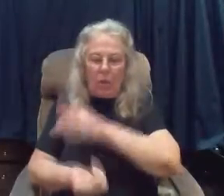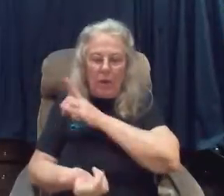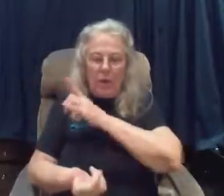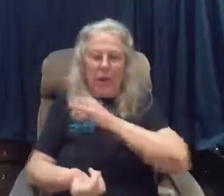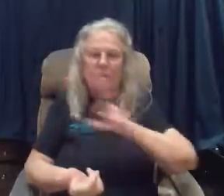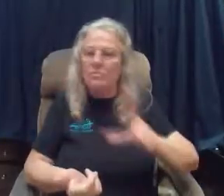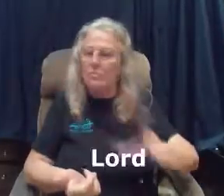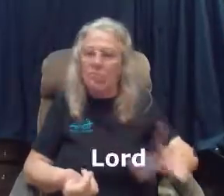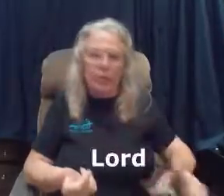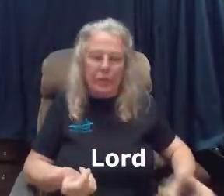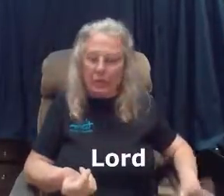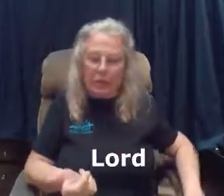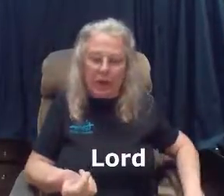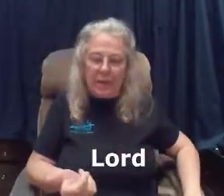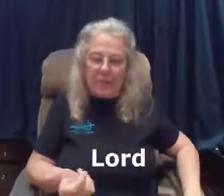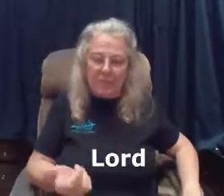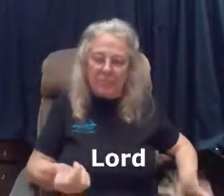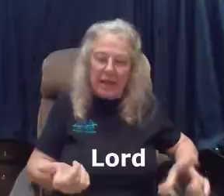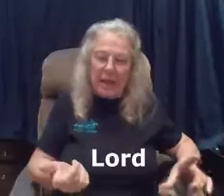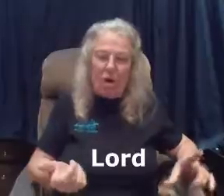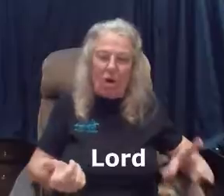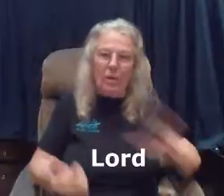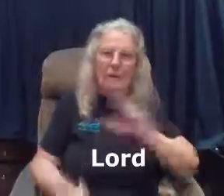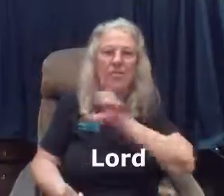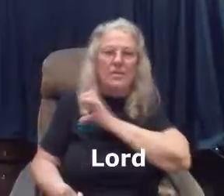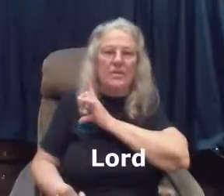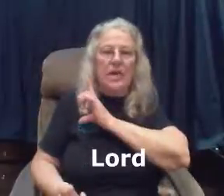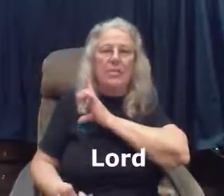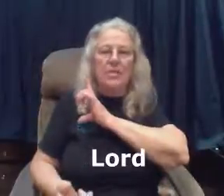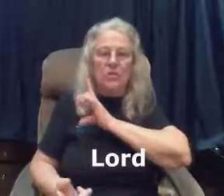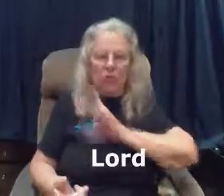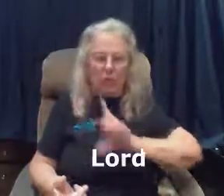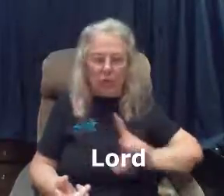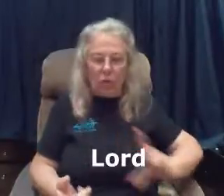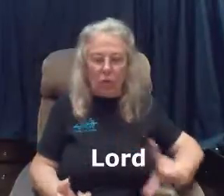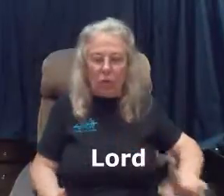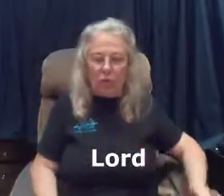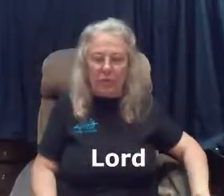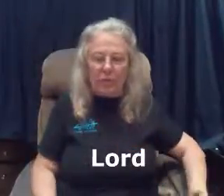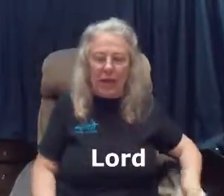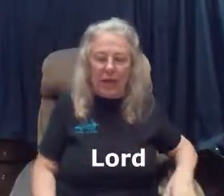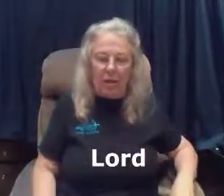Lord and Christ, King, all in that same. This one with Lord would be the L.